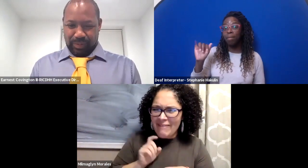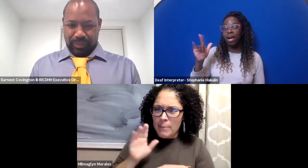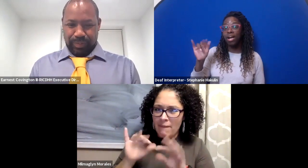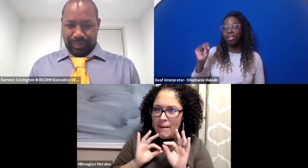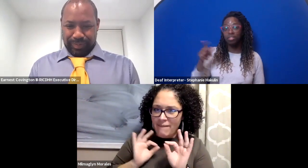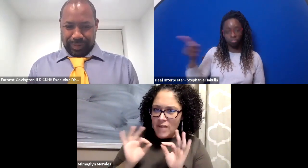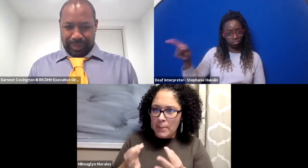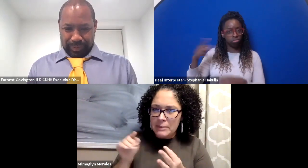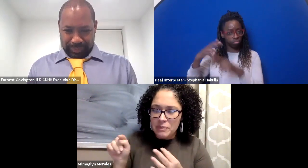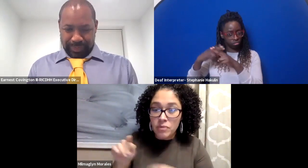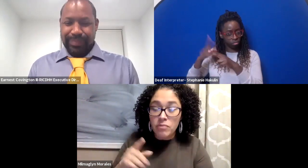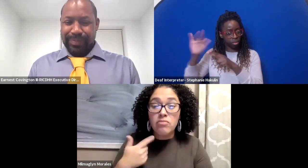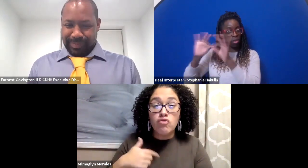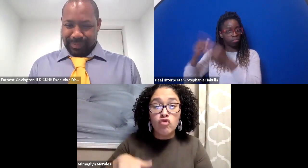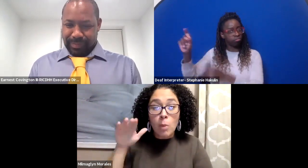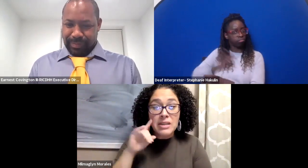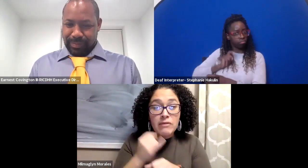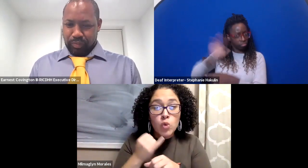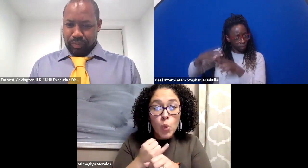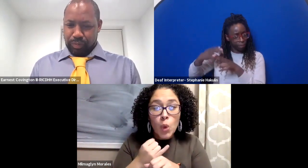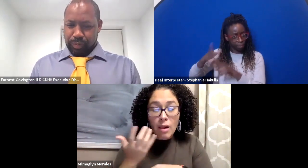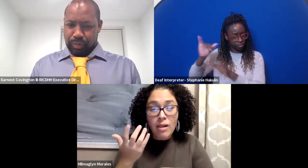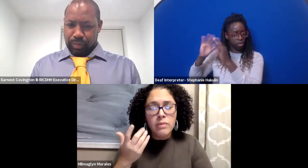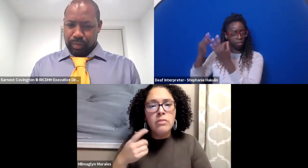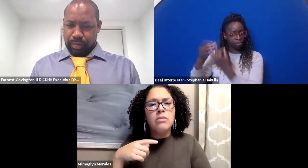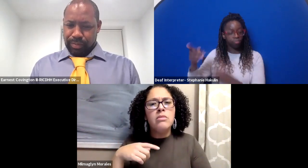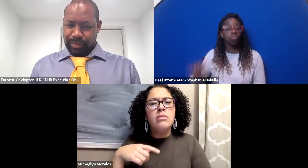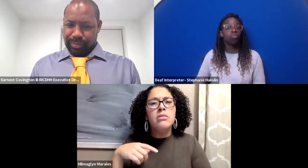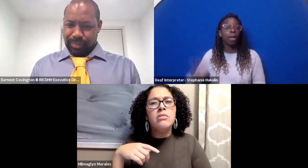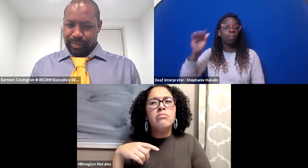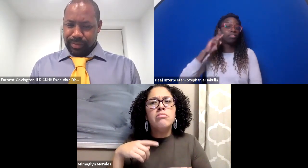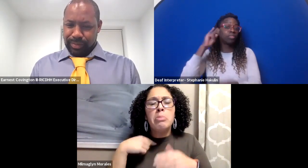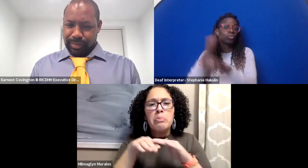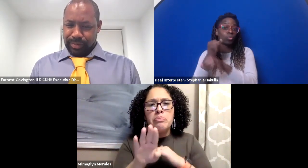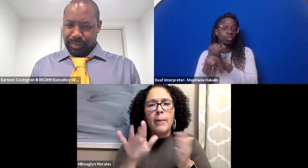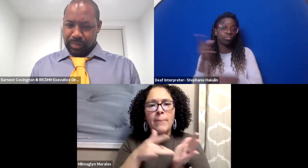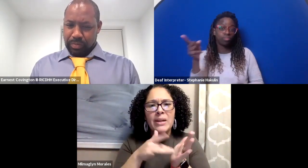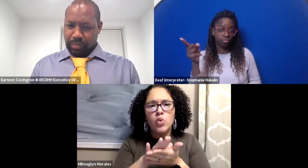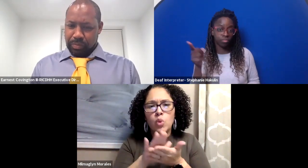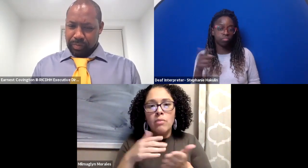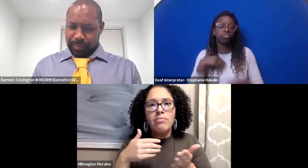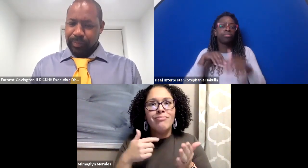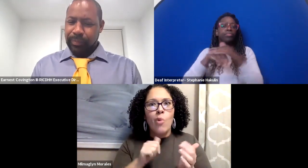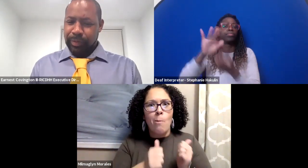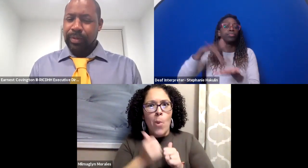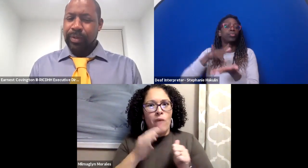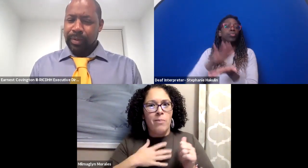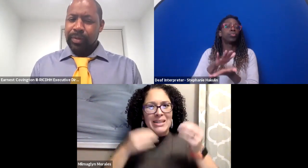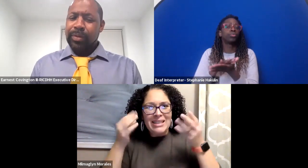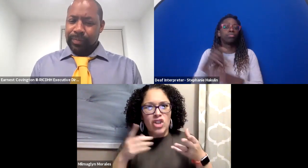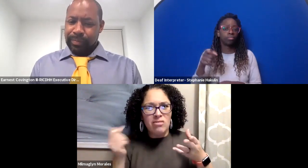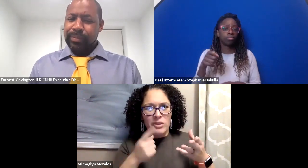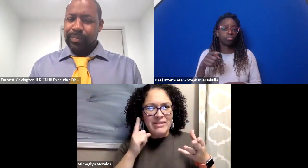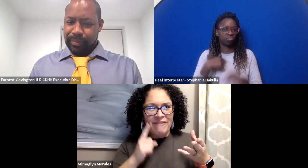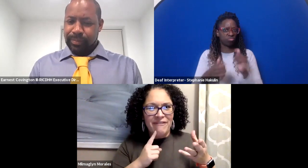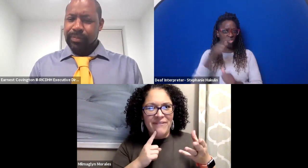Milmaglin, that my family gave me that name. And when I was at a deaf school growing up, I came in at